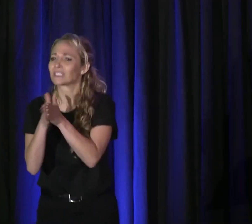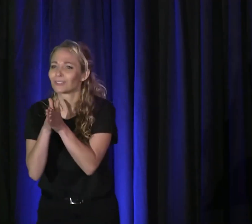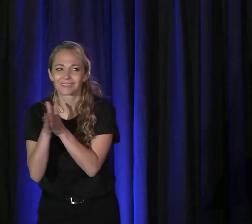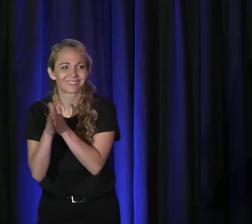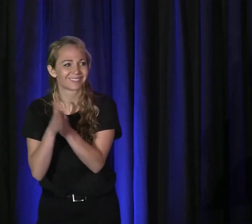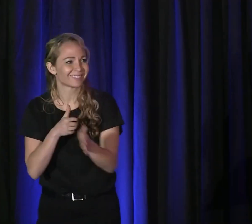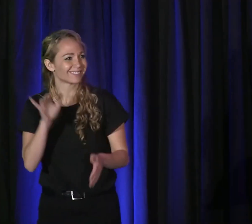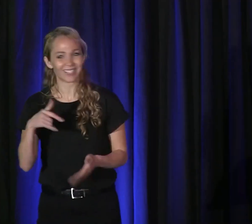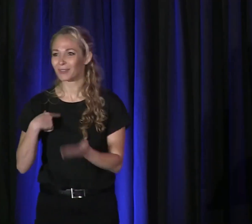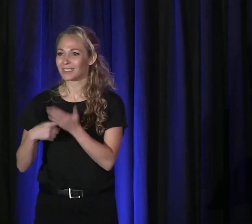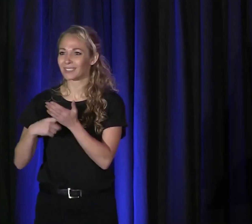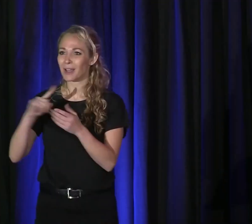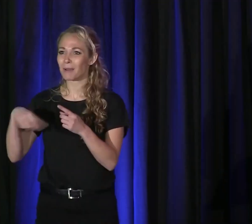So next, I want to talk about motivation.